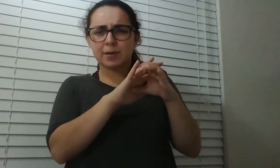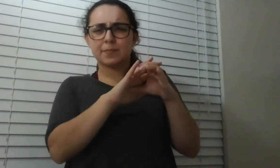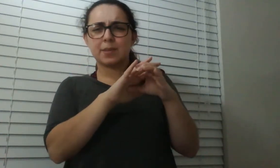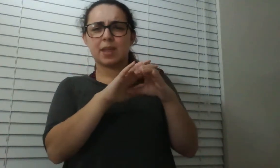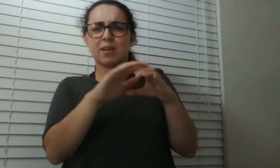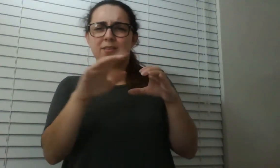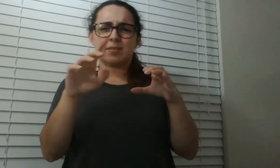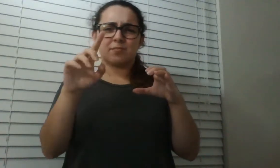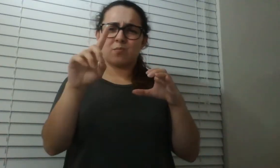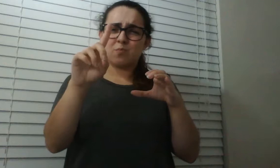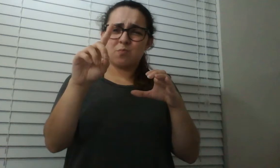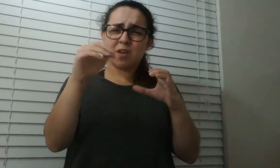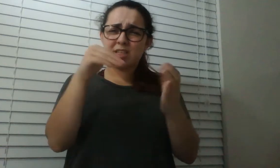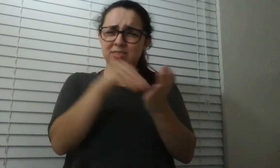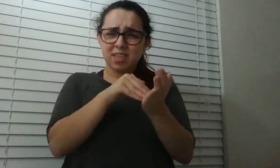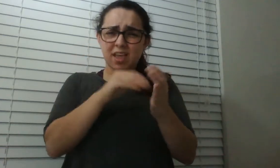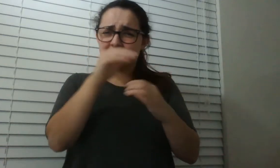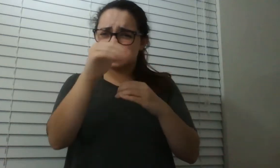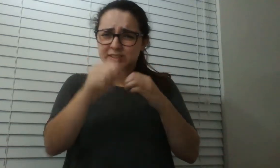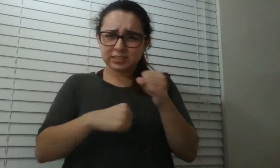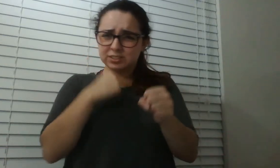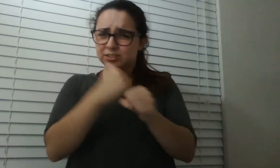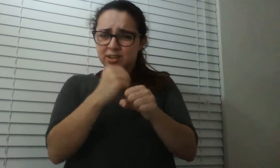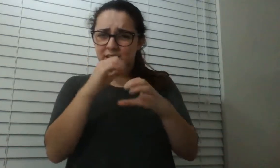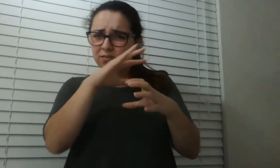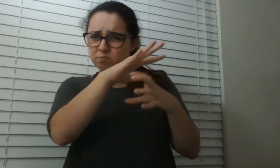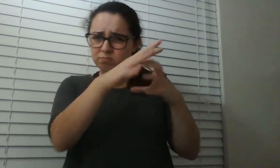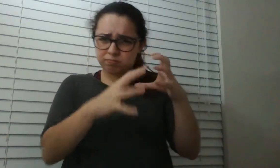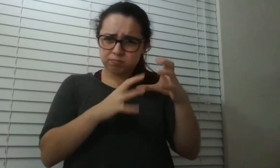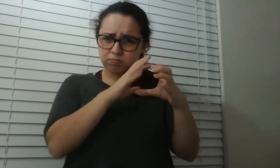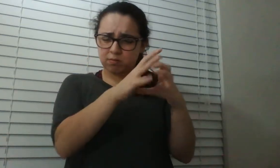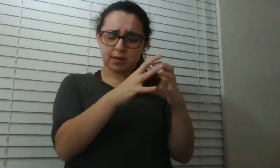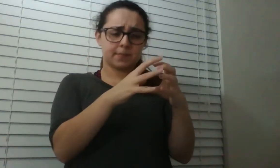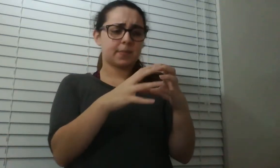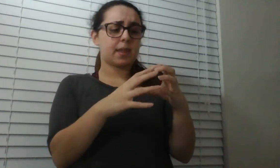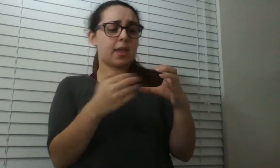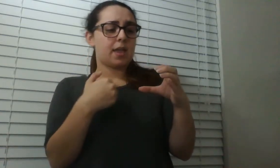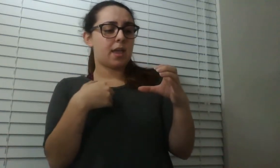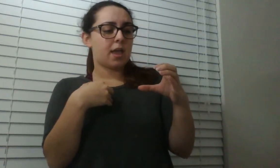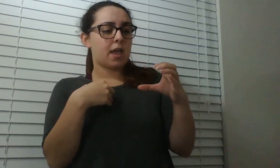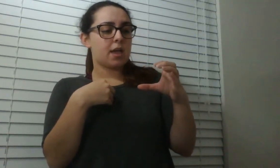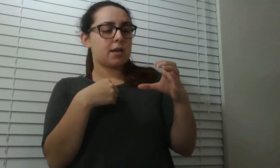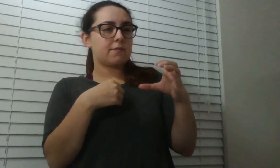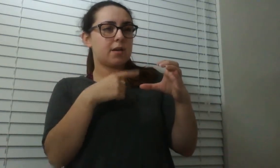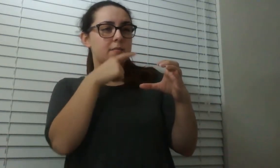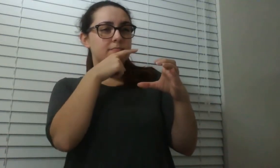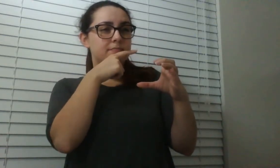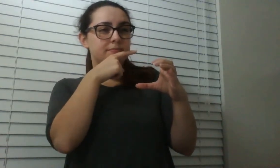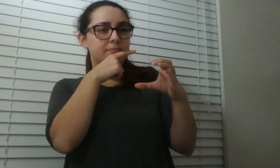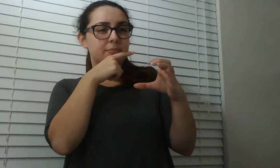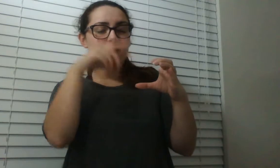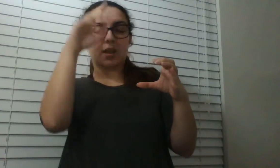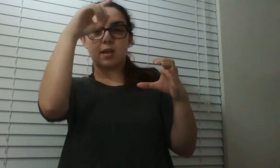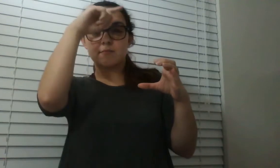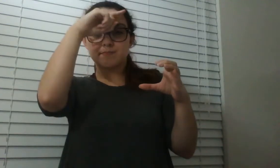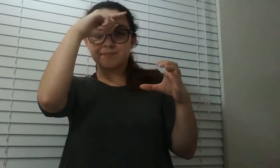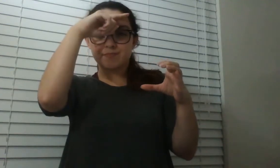on the top, and it had black paint design around the mouth. We're talking about